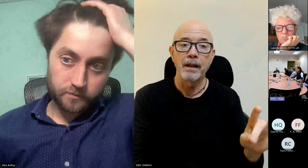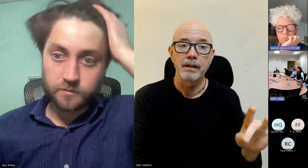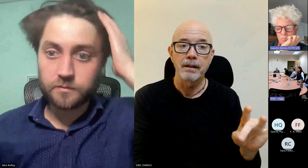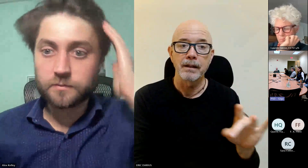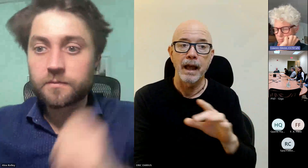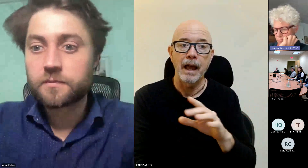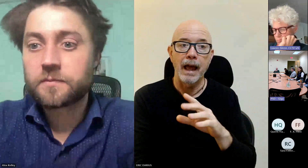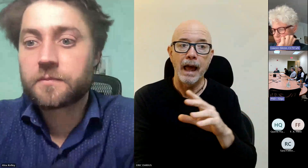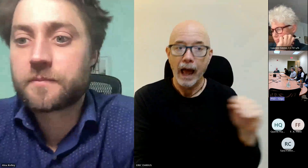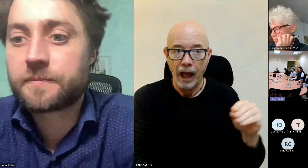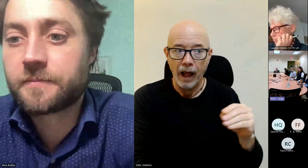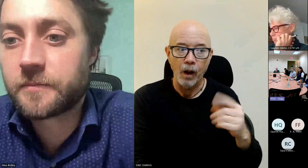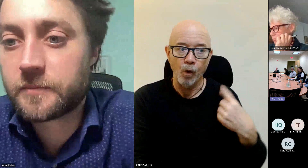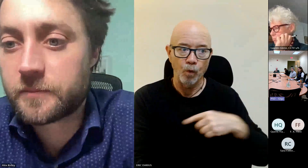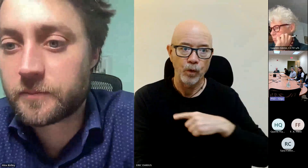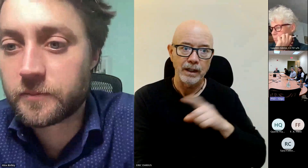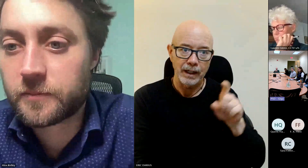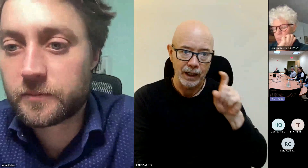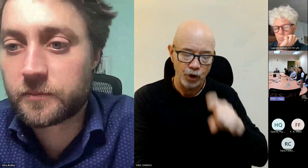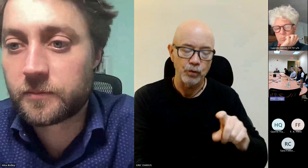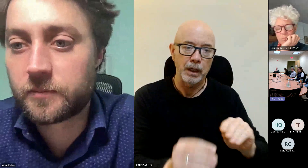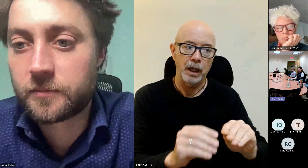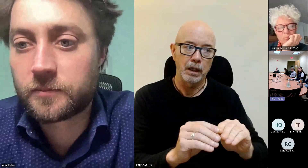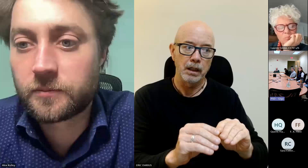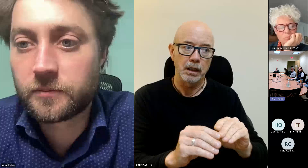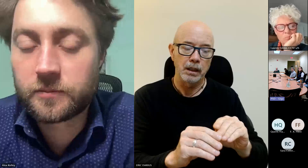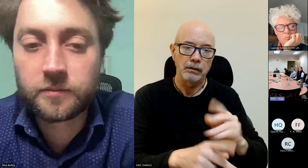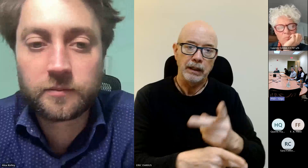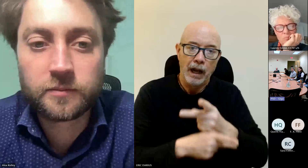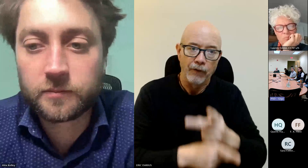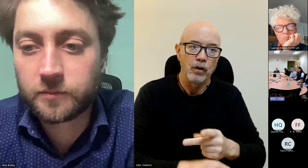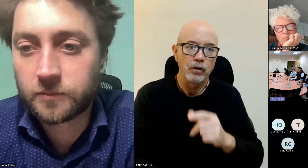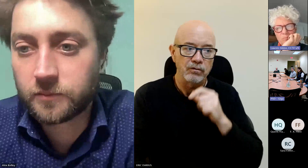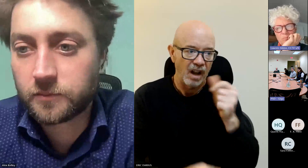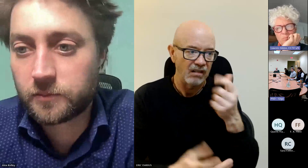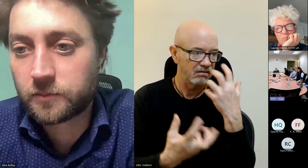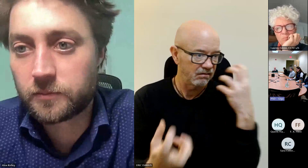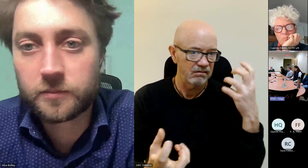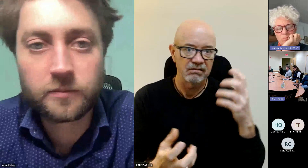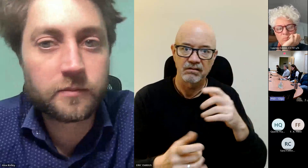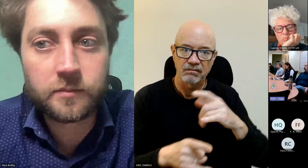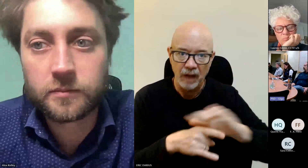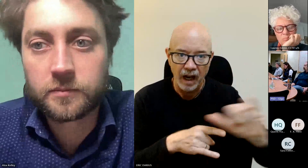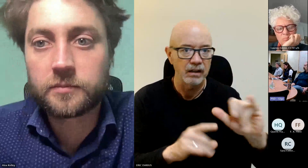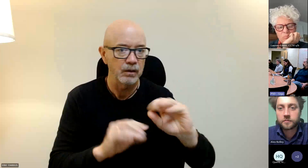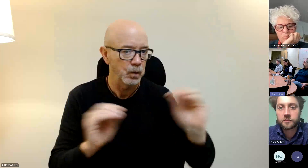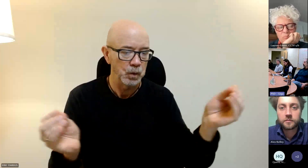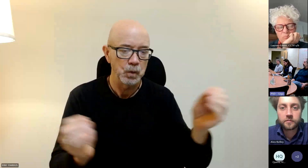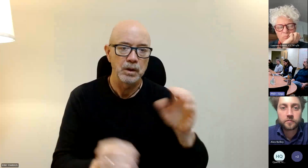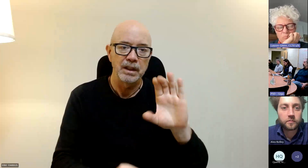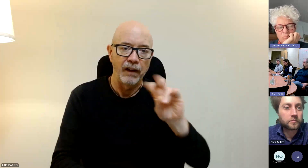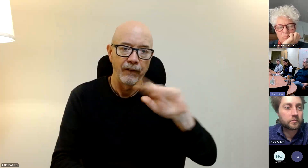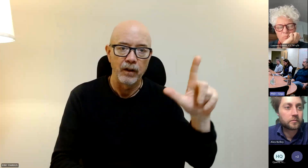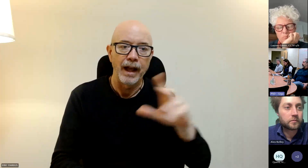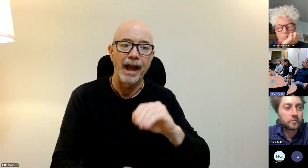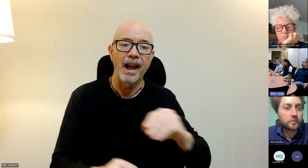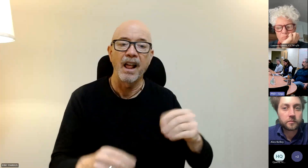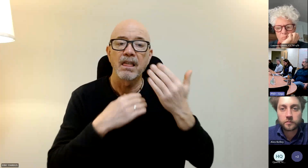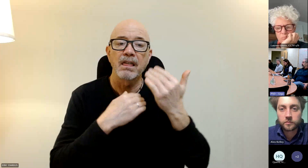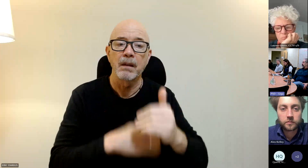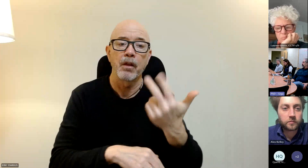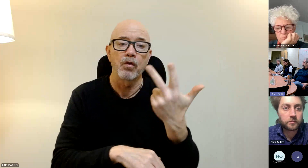comments civil. To start, I'd like to request everybody please try to keep their comments to 3 minutes to 5